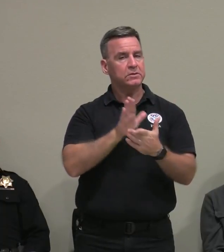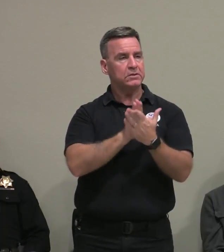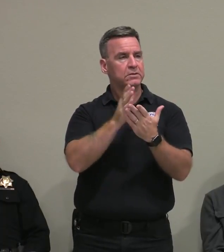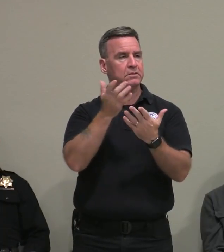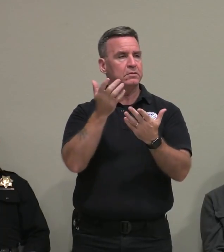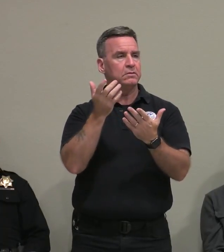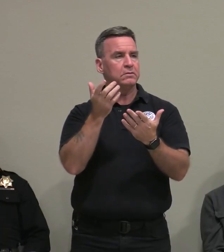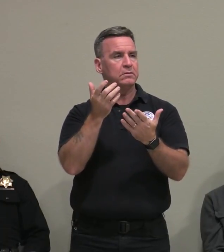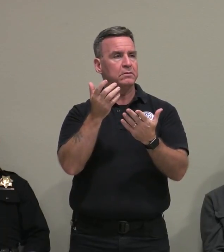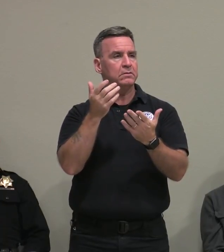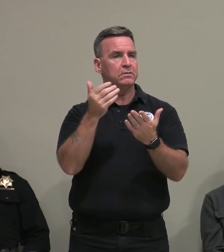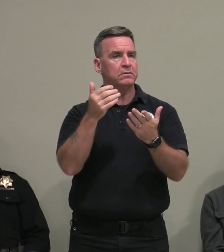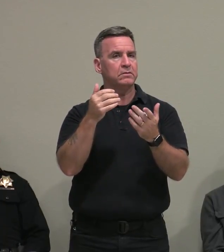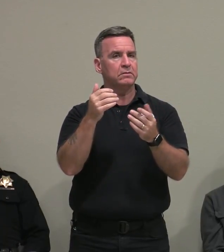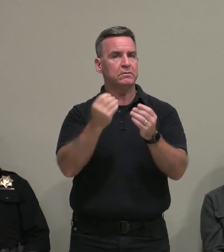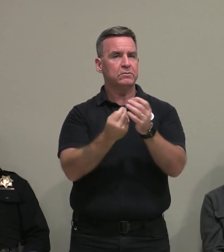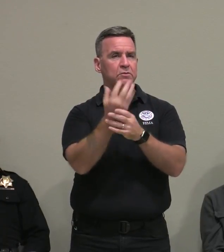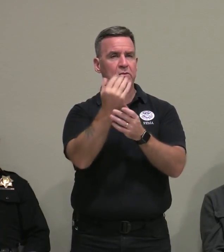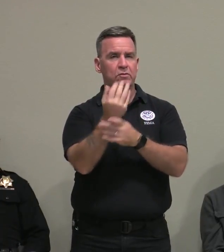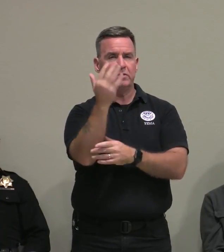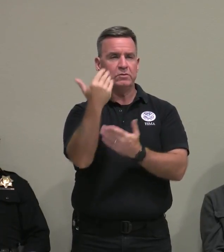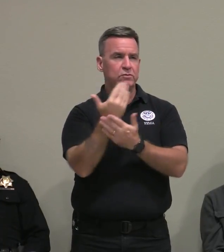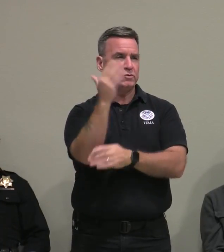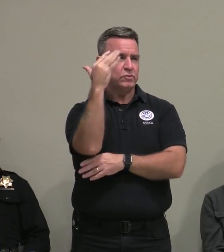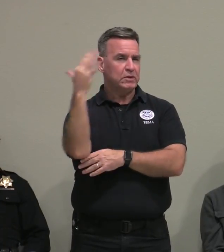reforestation, et cetera.